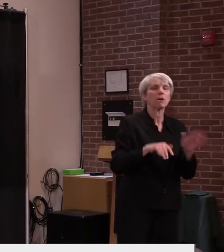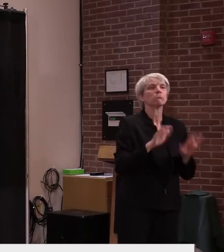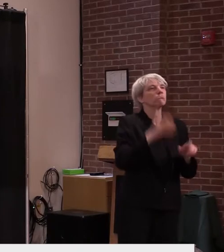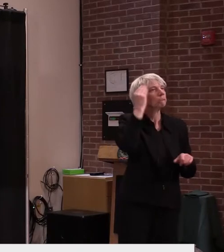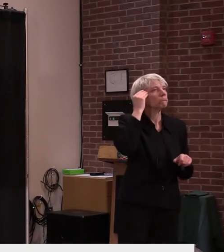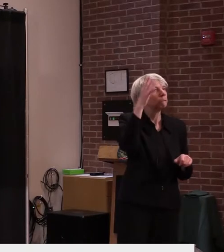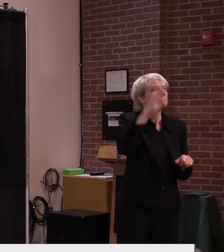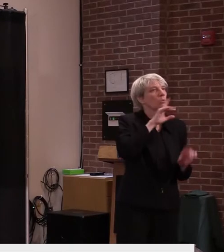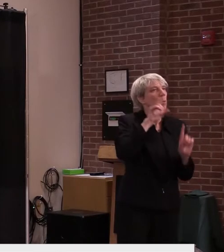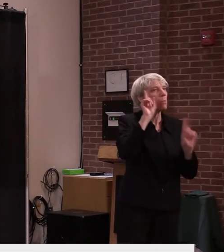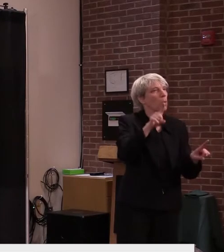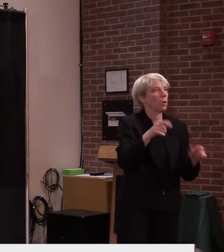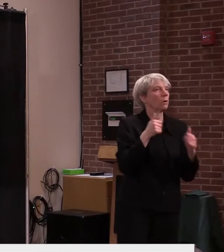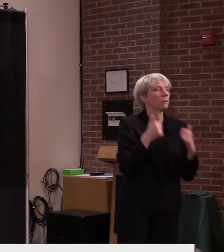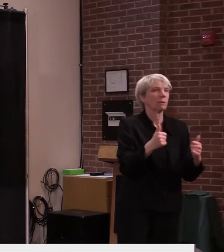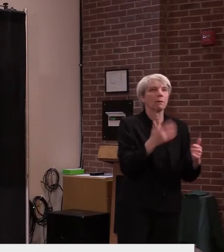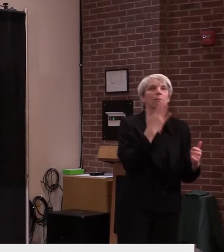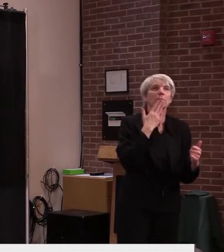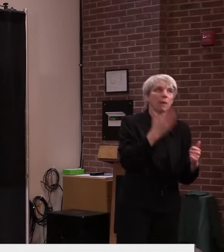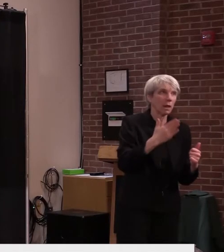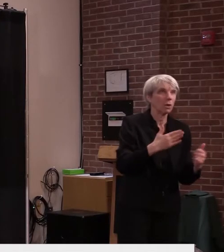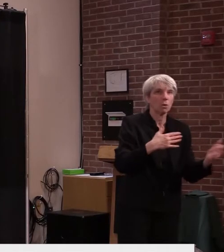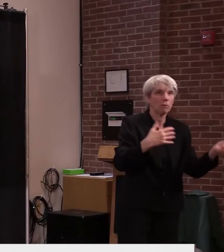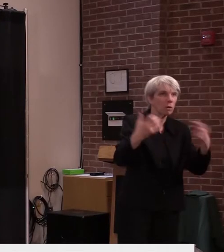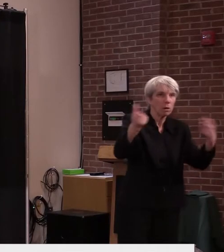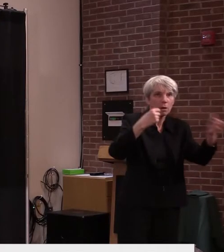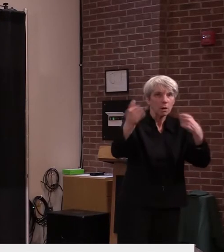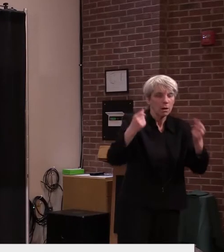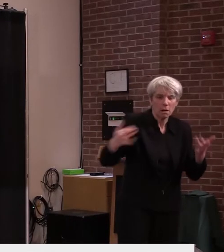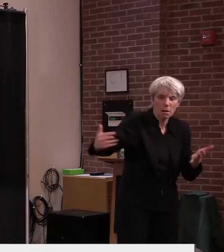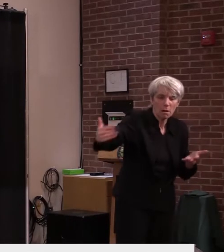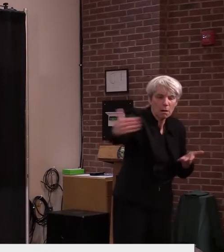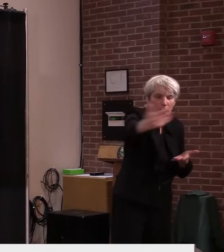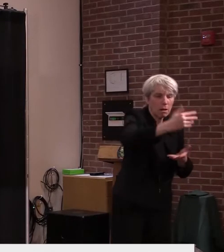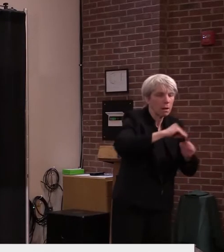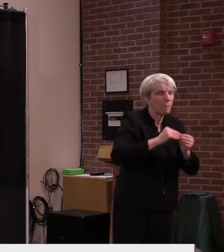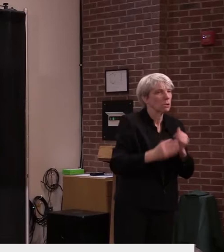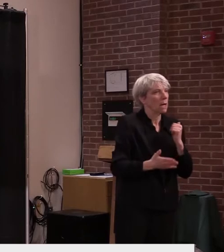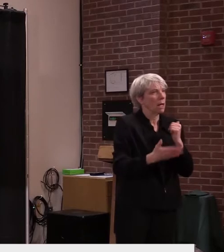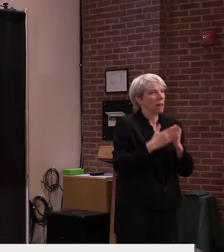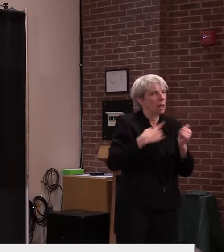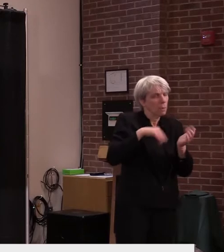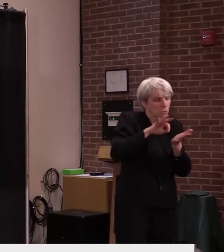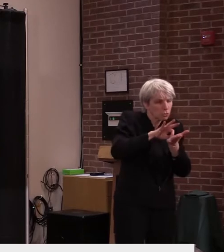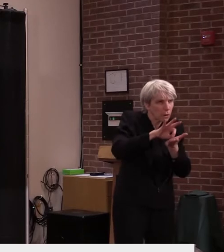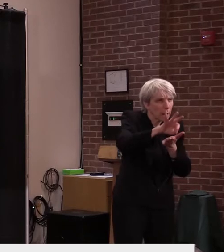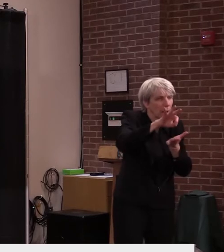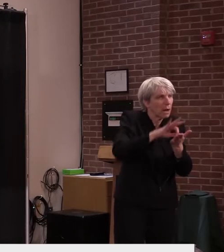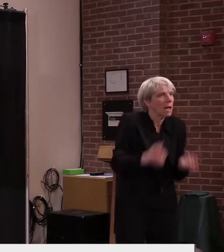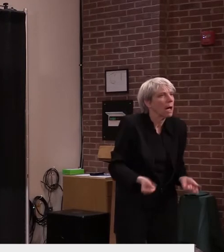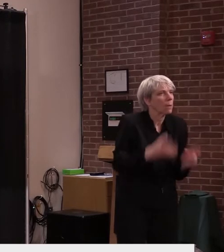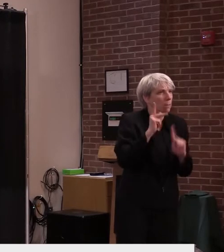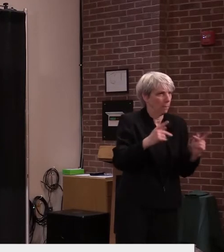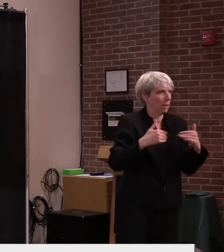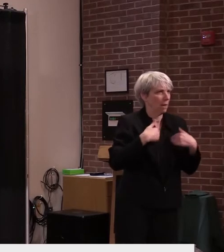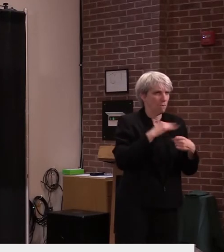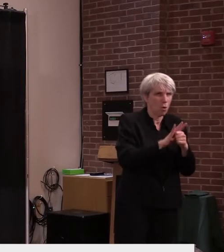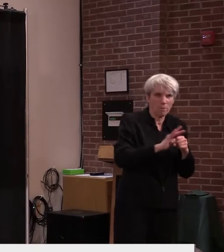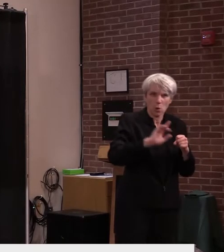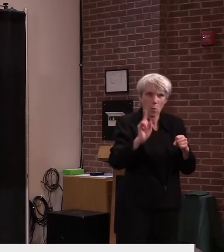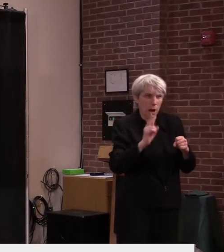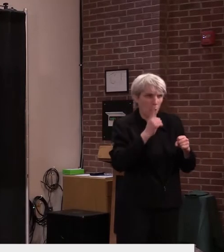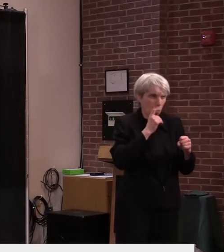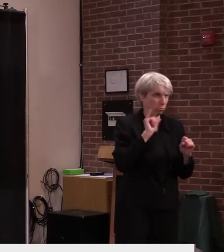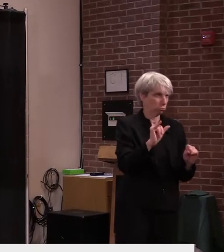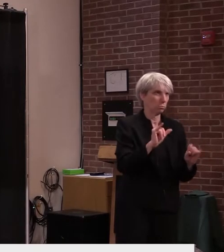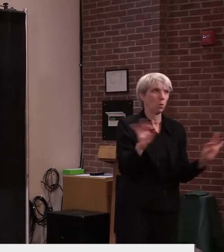healthvermont.gov/report results so we can better understand COVID activity in the state right now. I also want to emphasize the